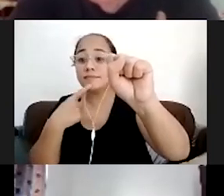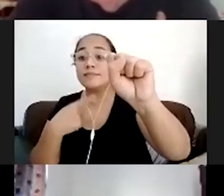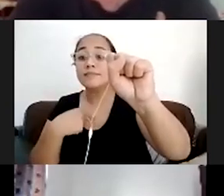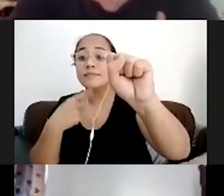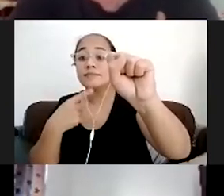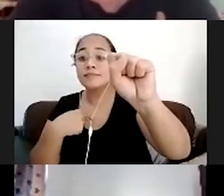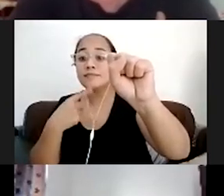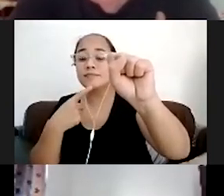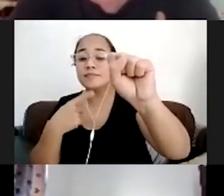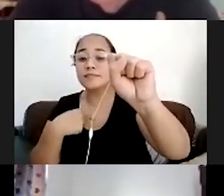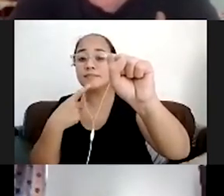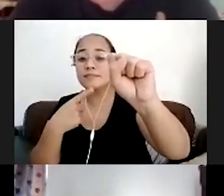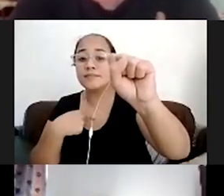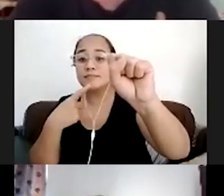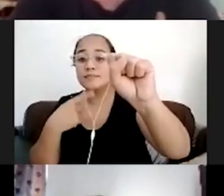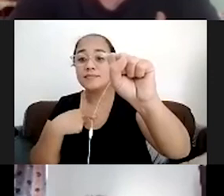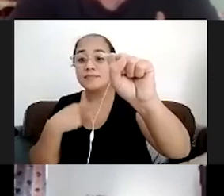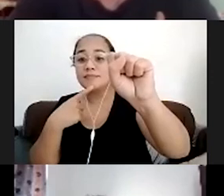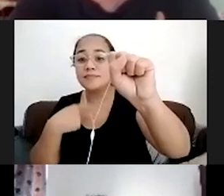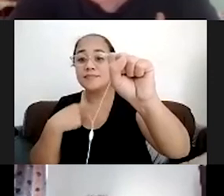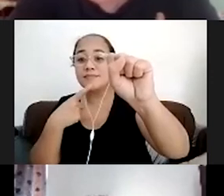For the main clause, sir? Yes,